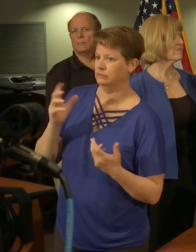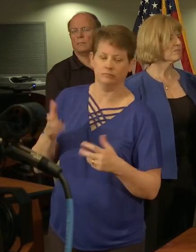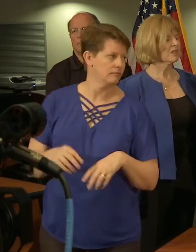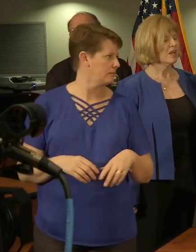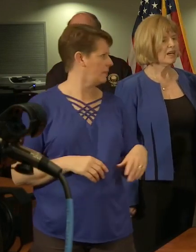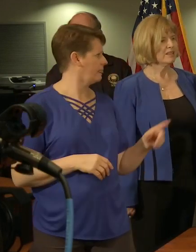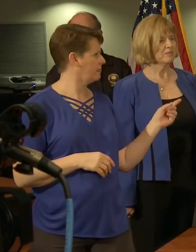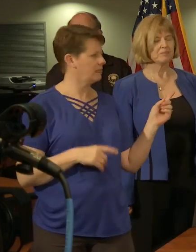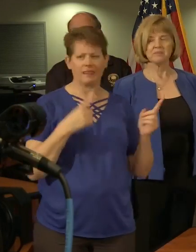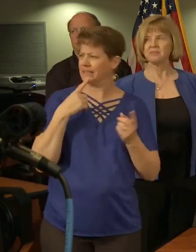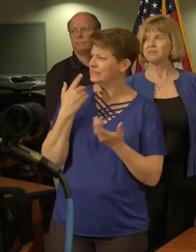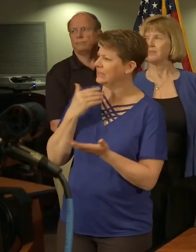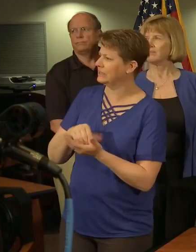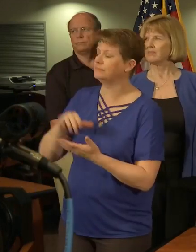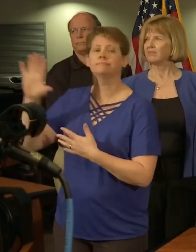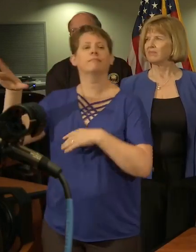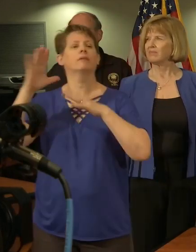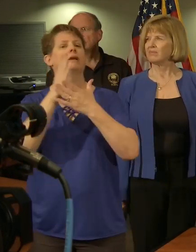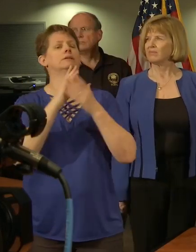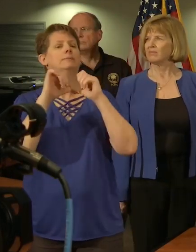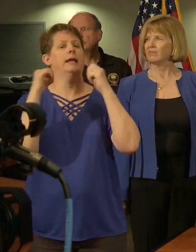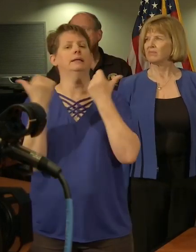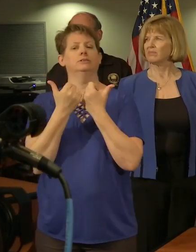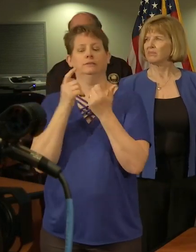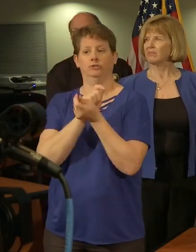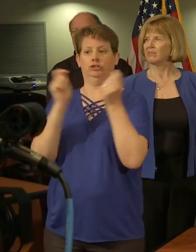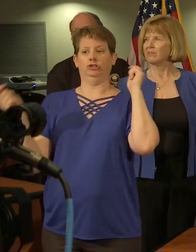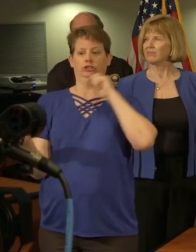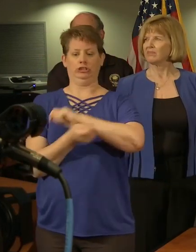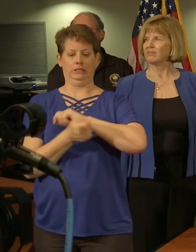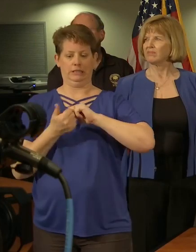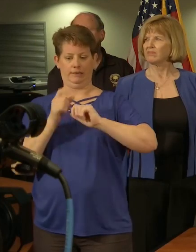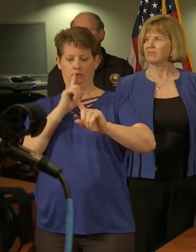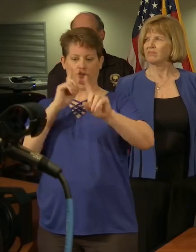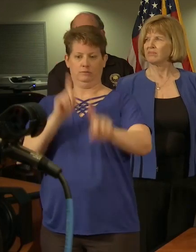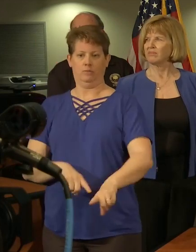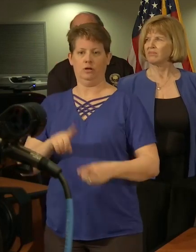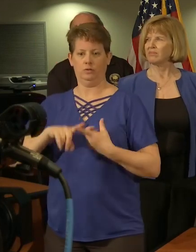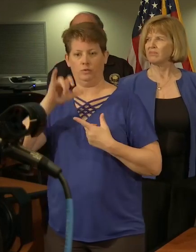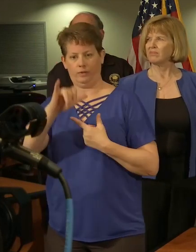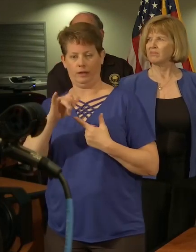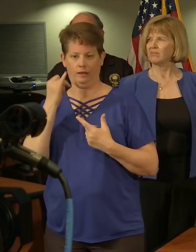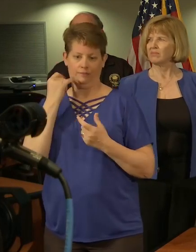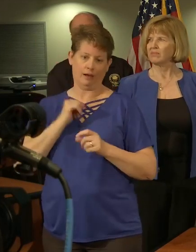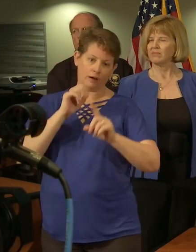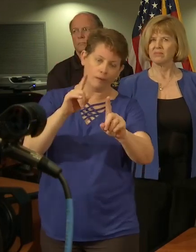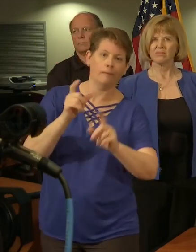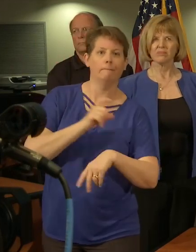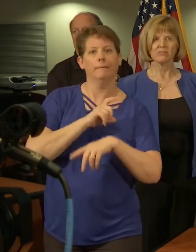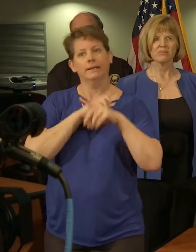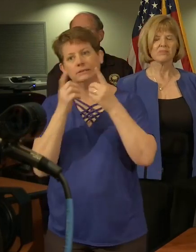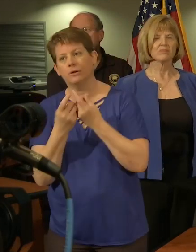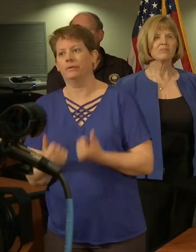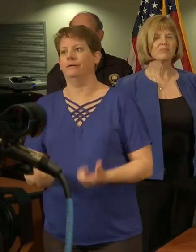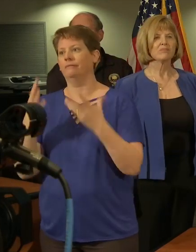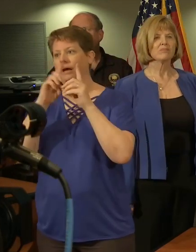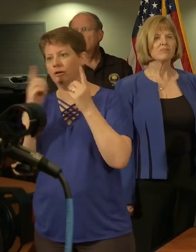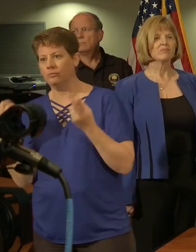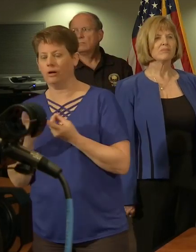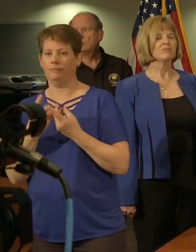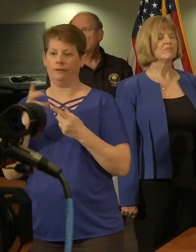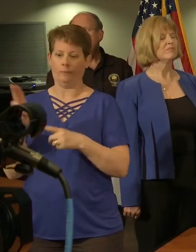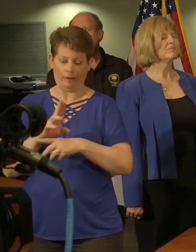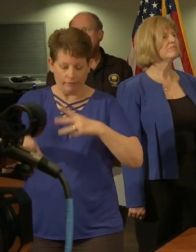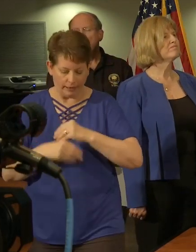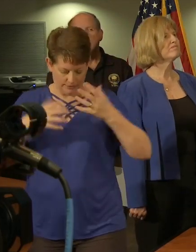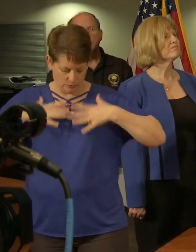being infected. I'm sorry, repeat the question. Some agencies have changed the way that they're responding, some calls that they go to, police departments, fire departments, wearing extra